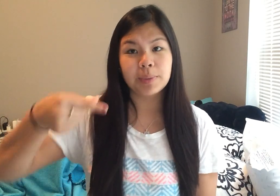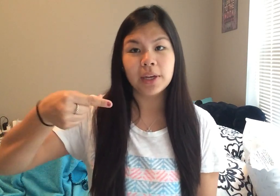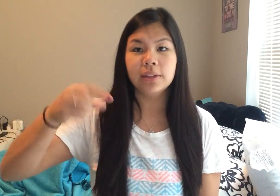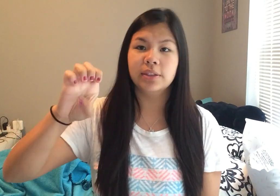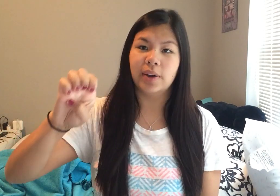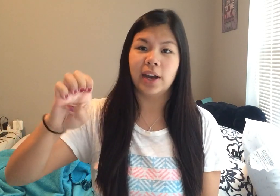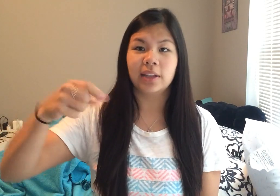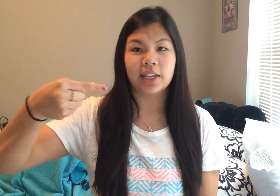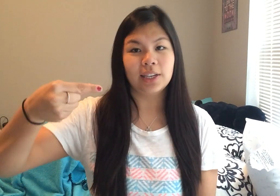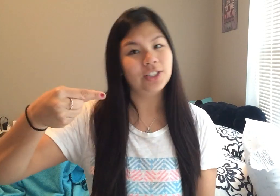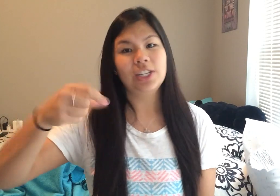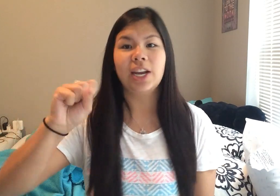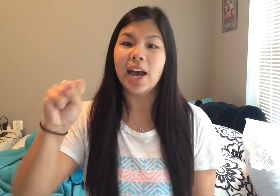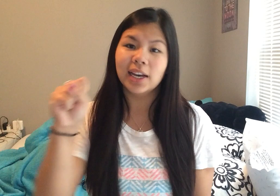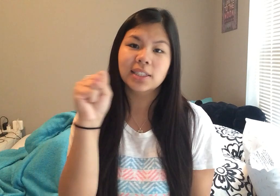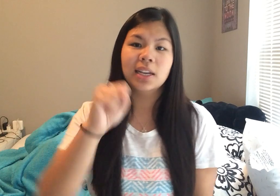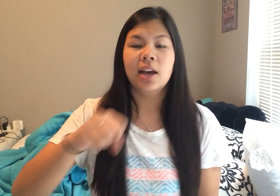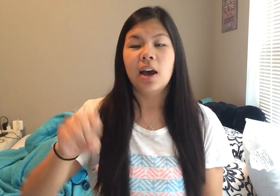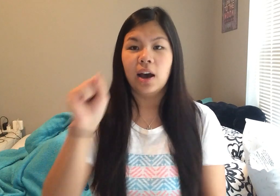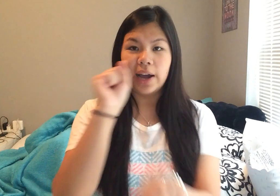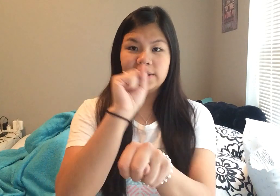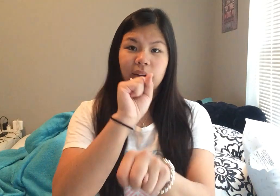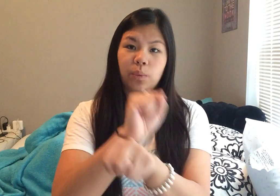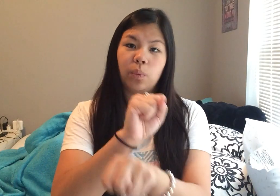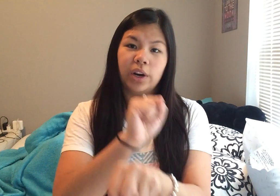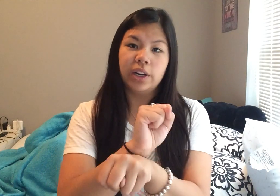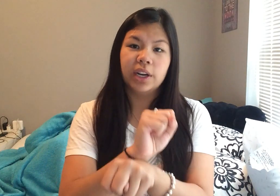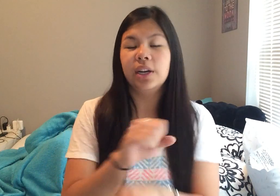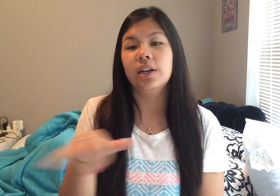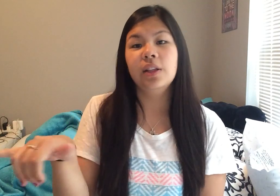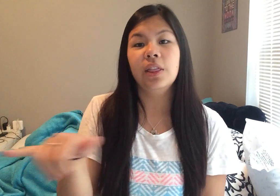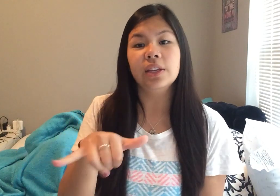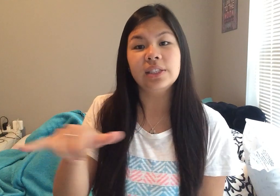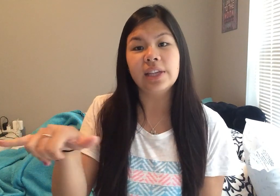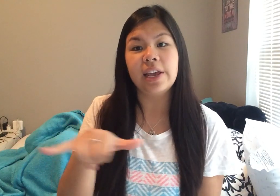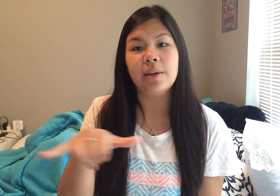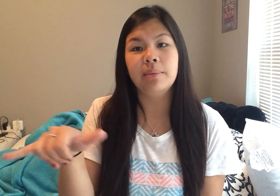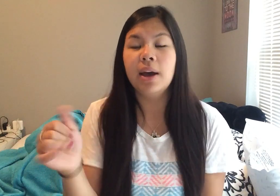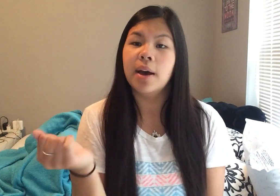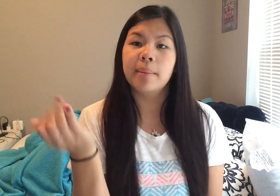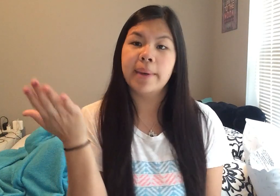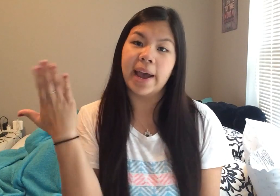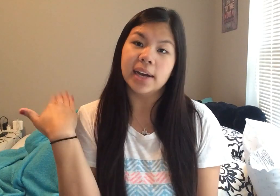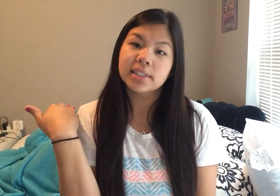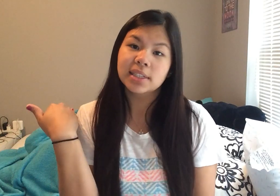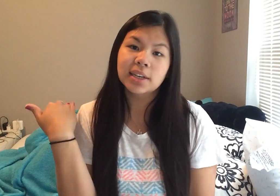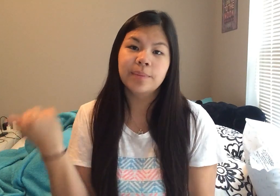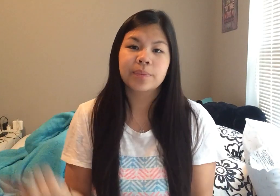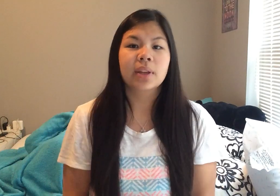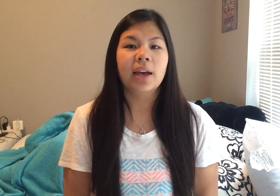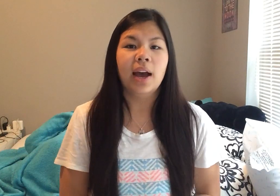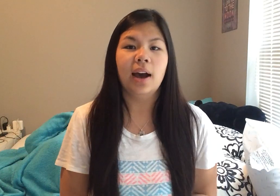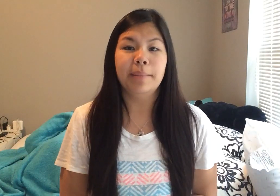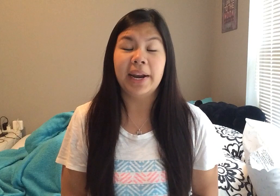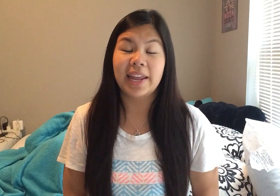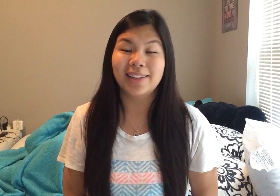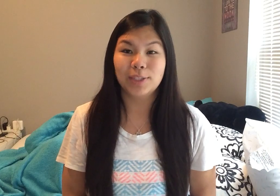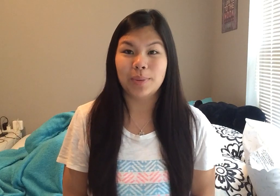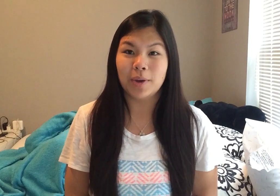spelled, so Legs. I said work the same past. And I can't sweep you